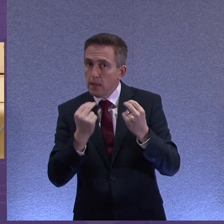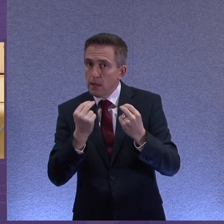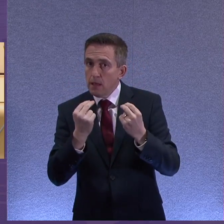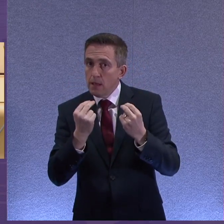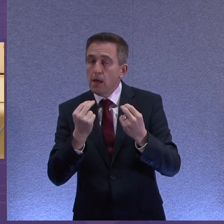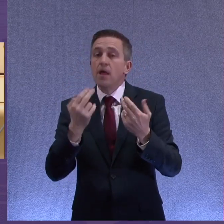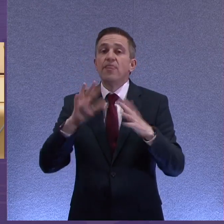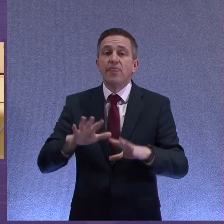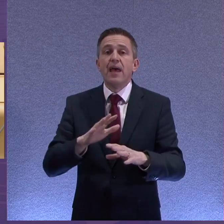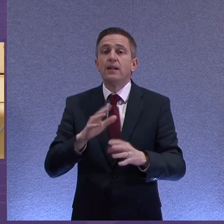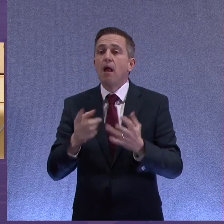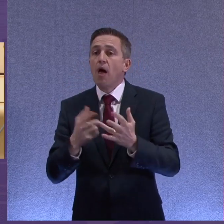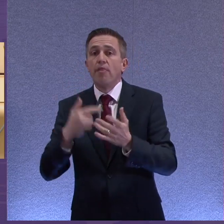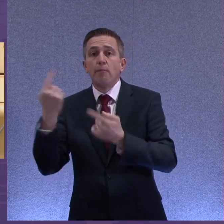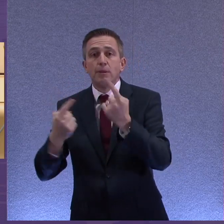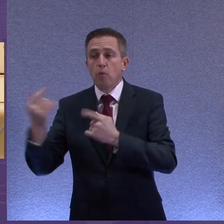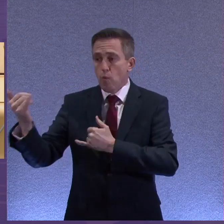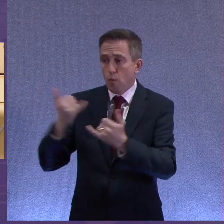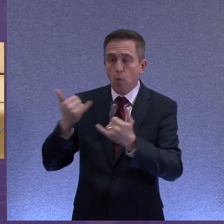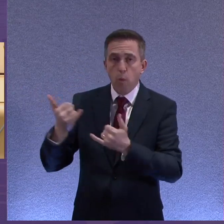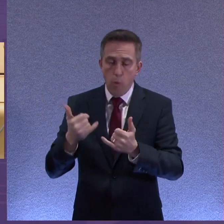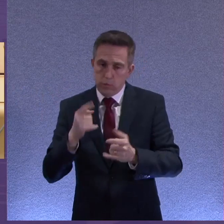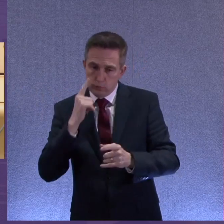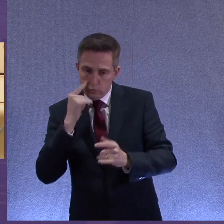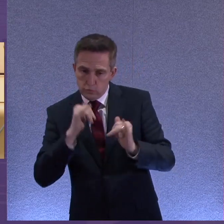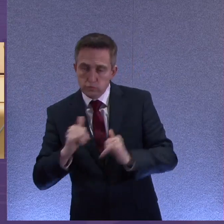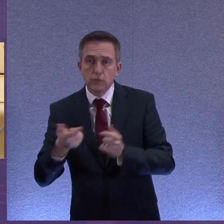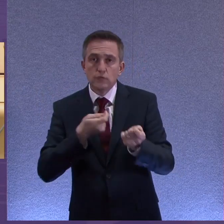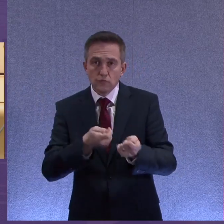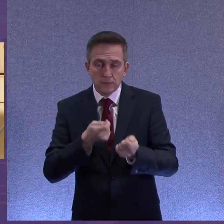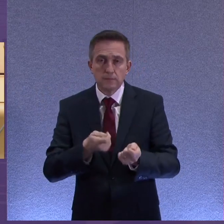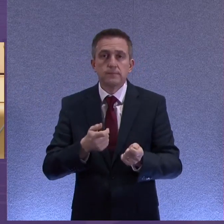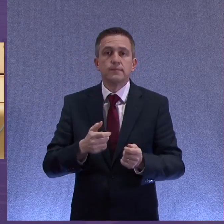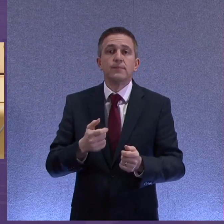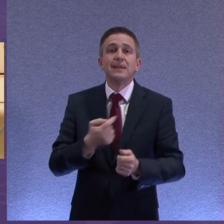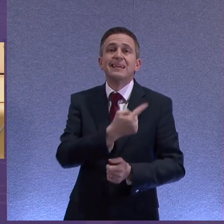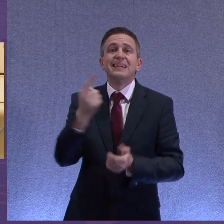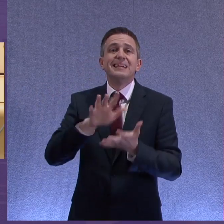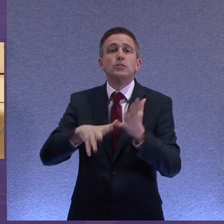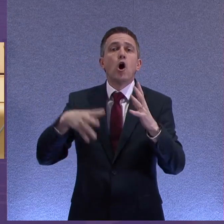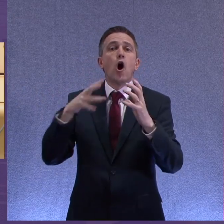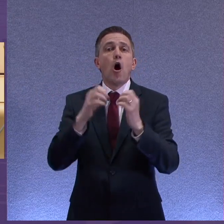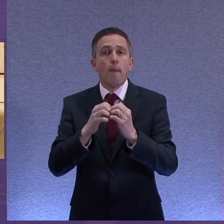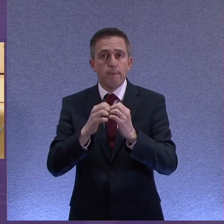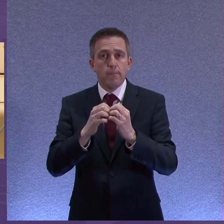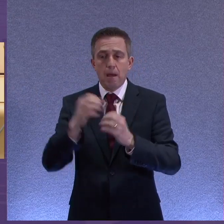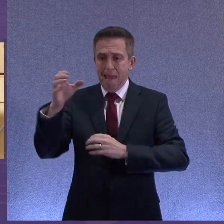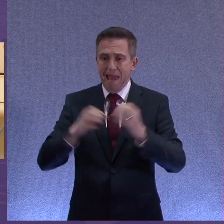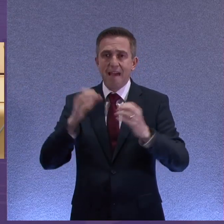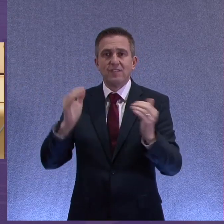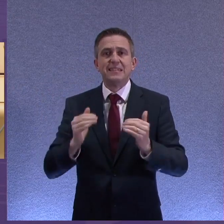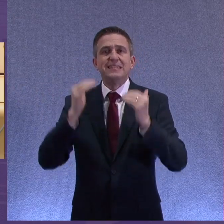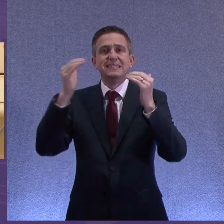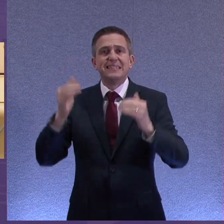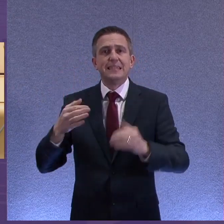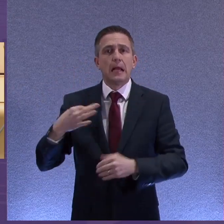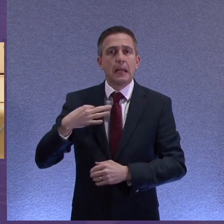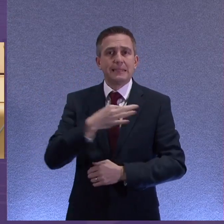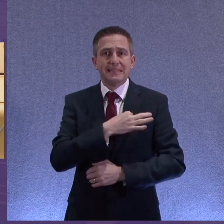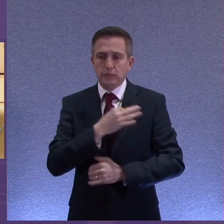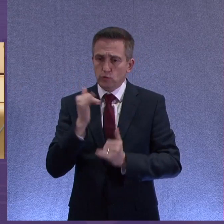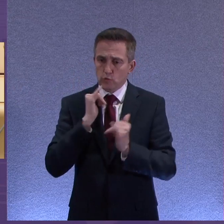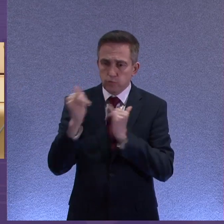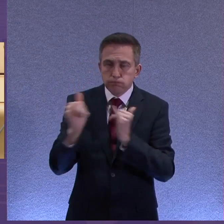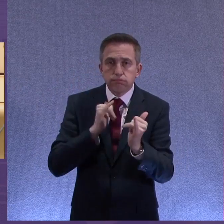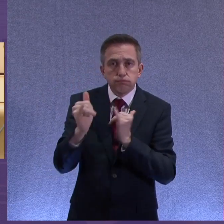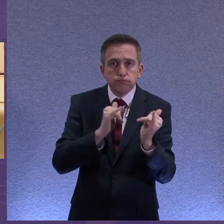local community hubs if that is clinically required. In each hub, senior clinicians are ready to take the calls.